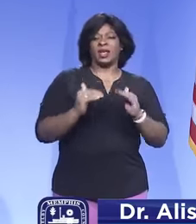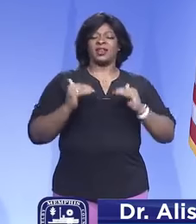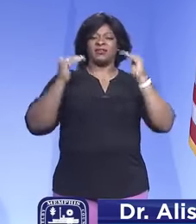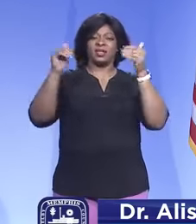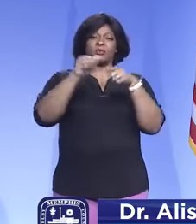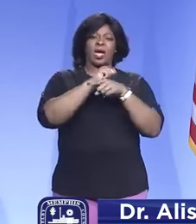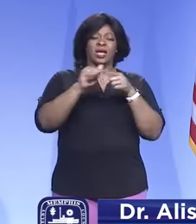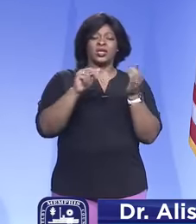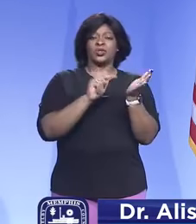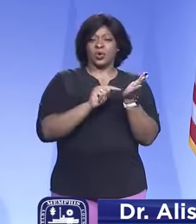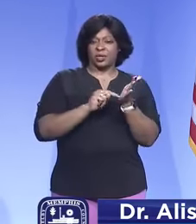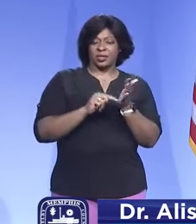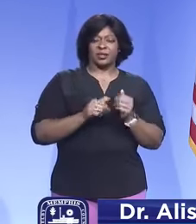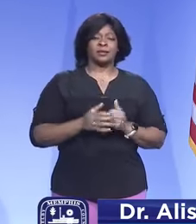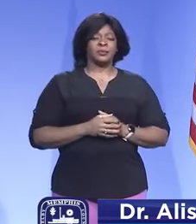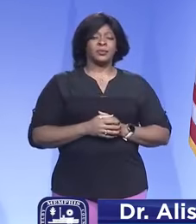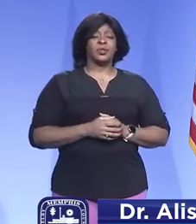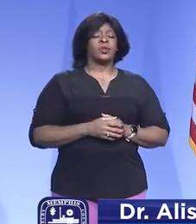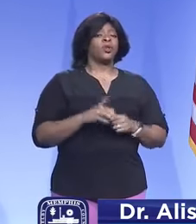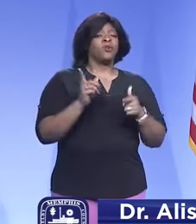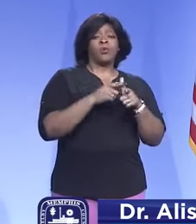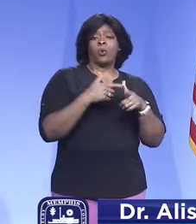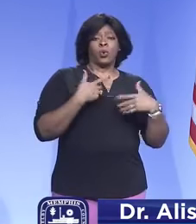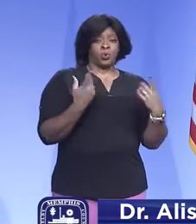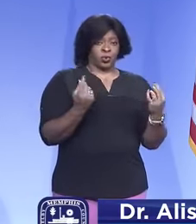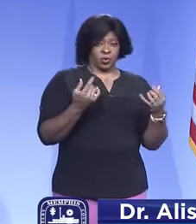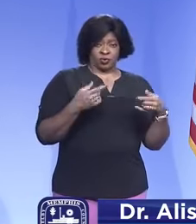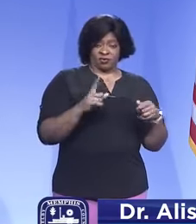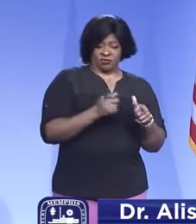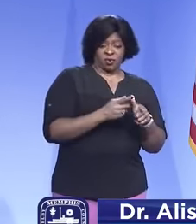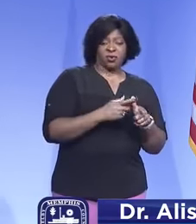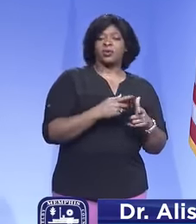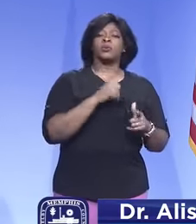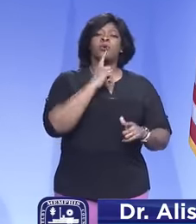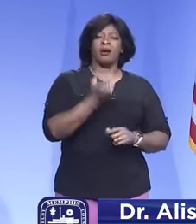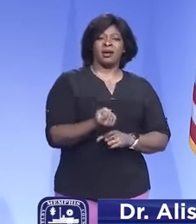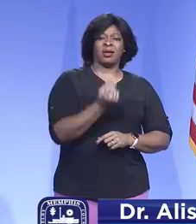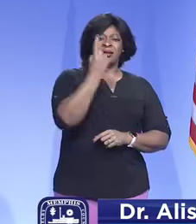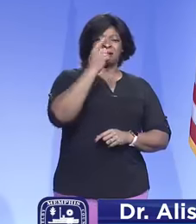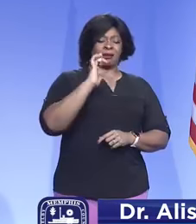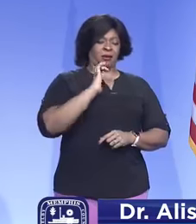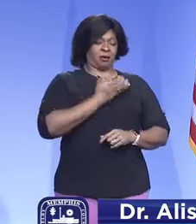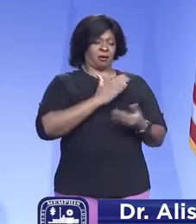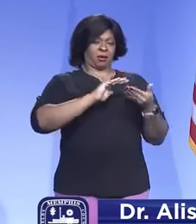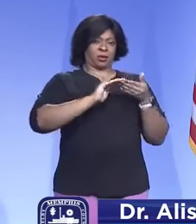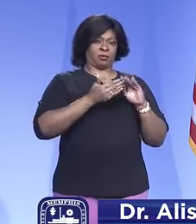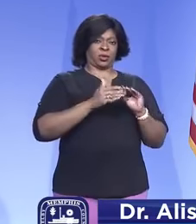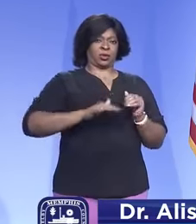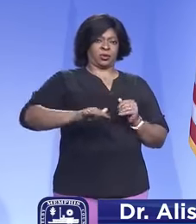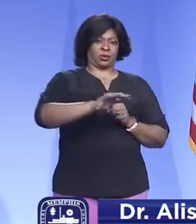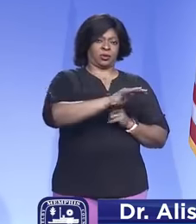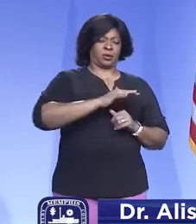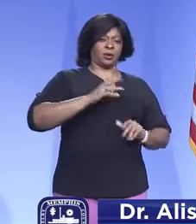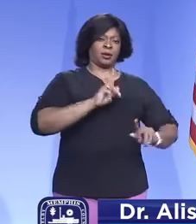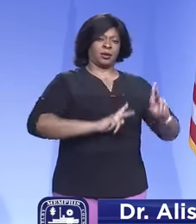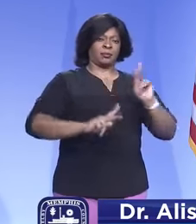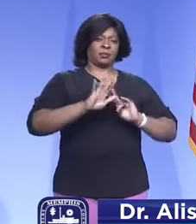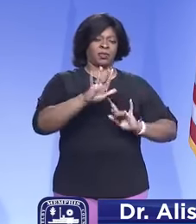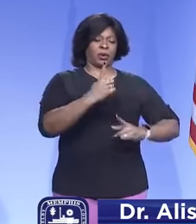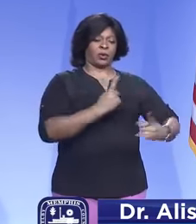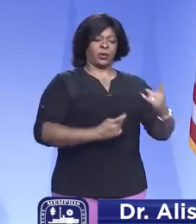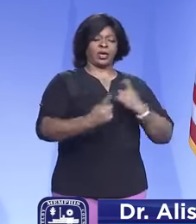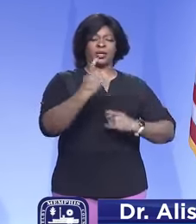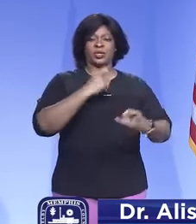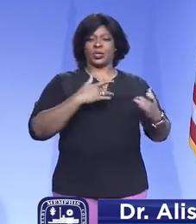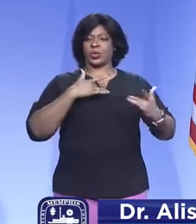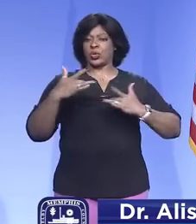practice nurses. The first thing that we're trying to do is really understand in our community what people's questions